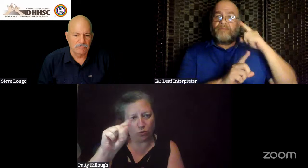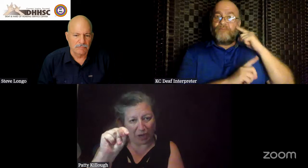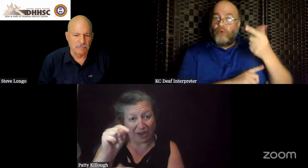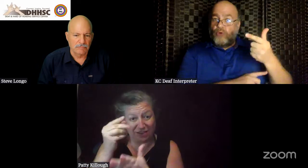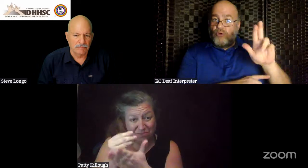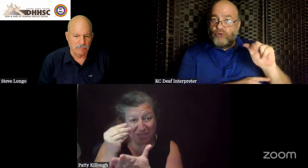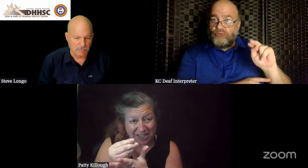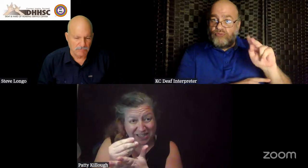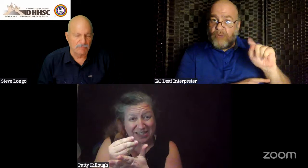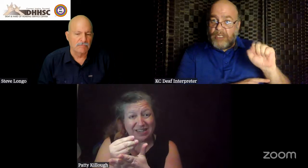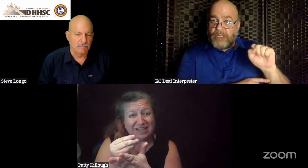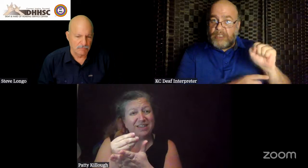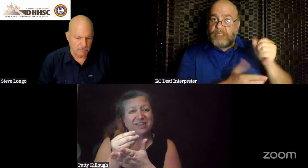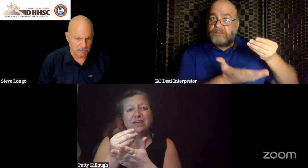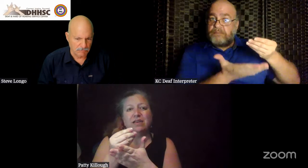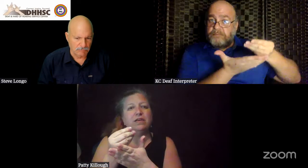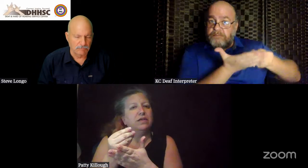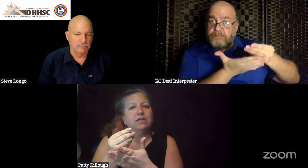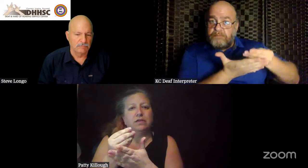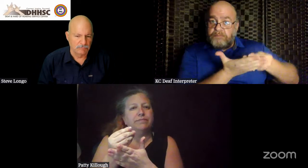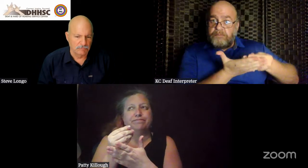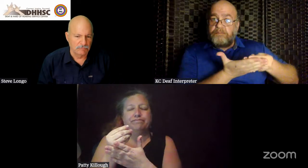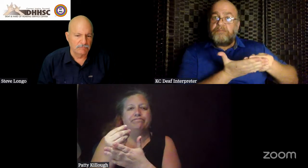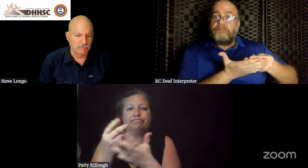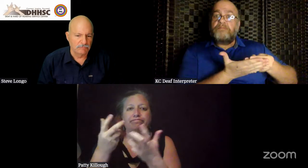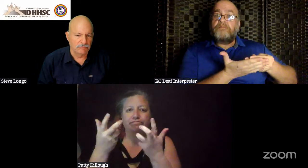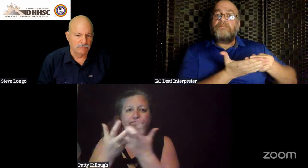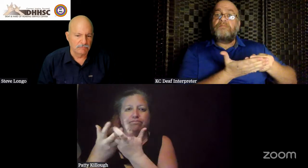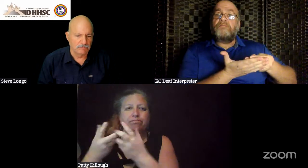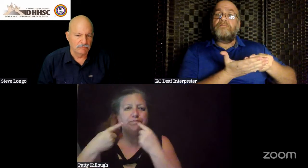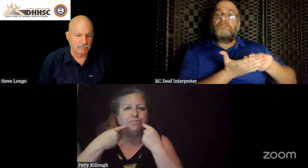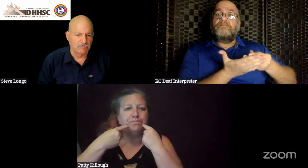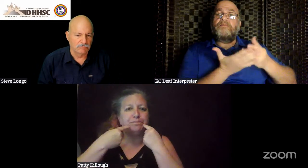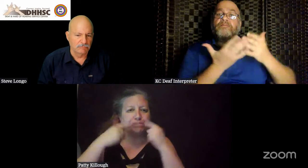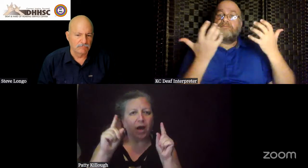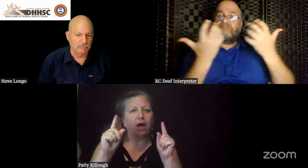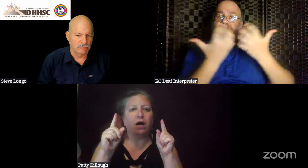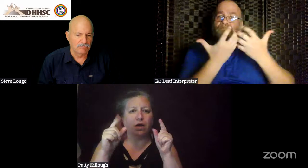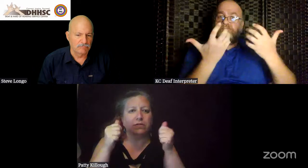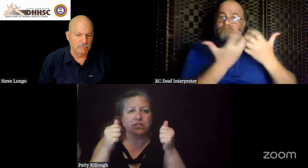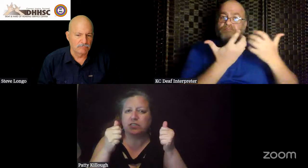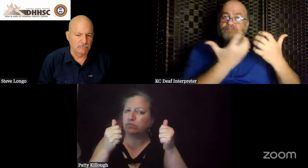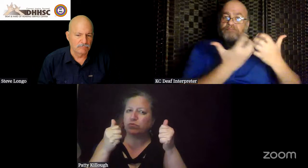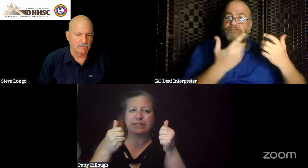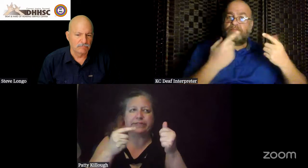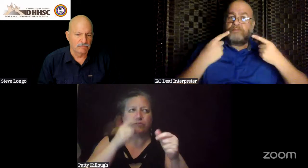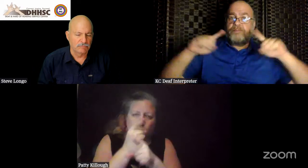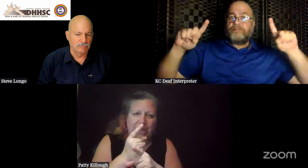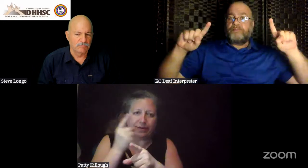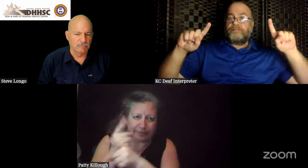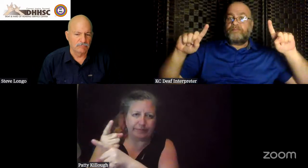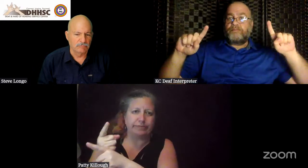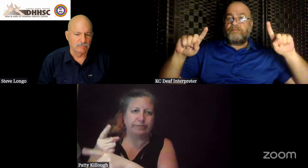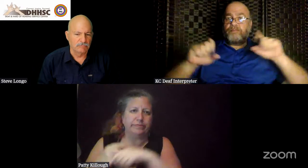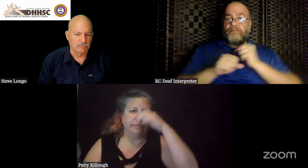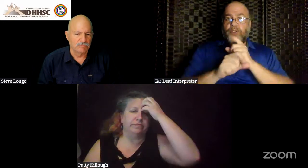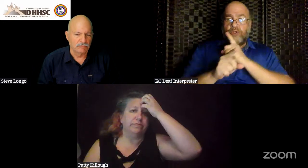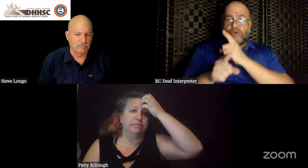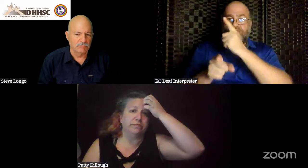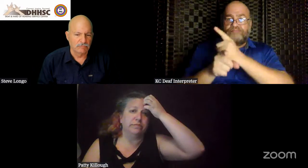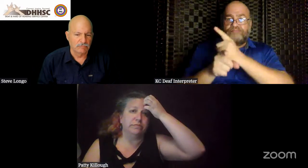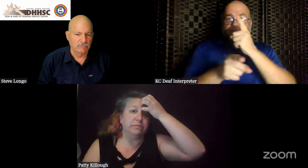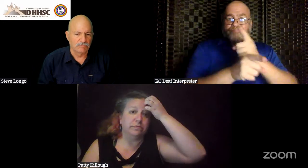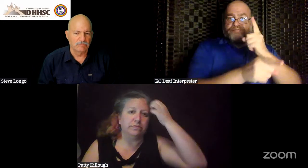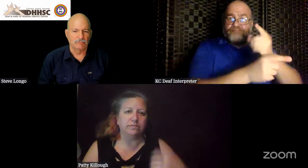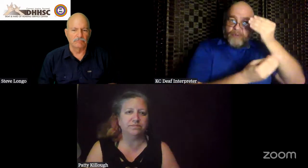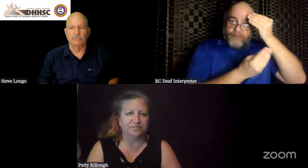we want to make sure that as we are applying for grants, the minutes are accurate as to what